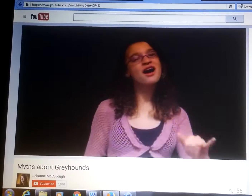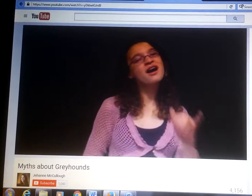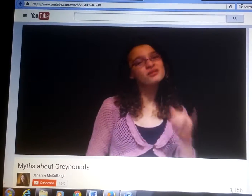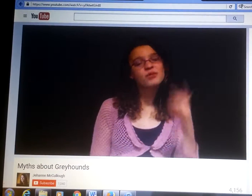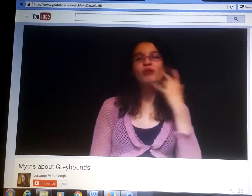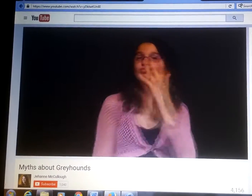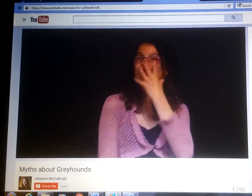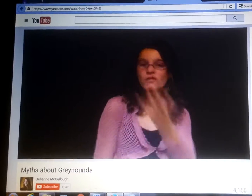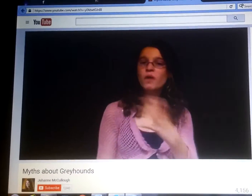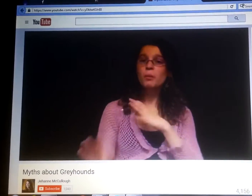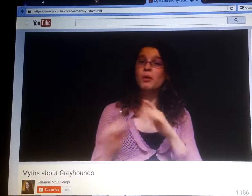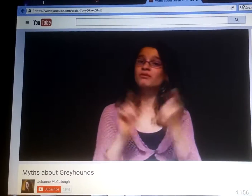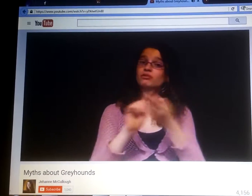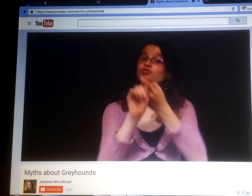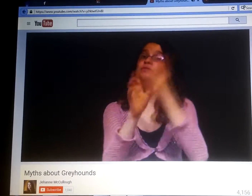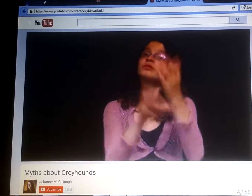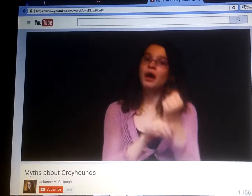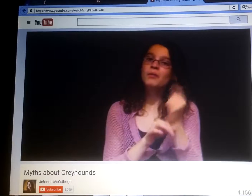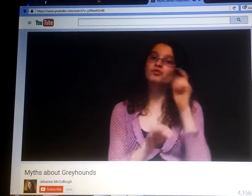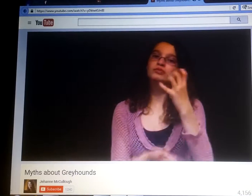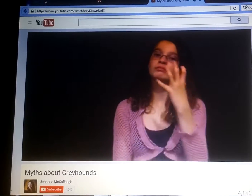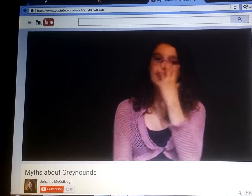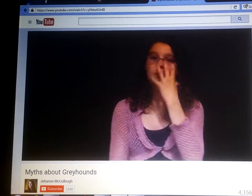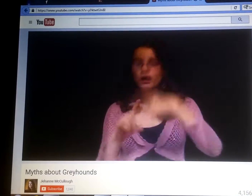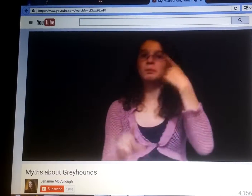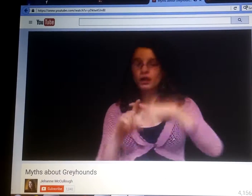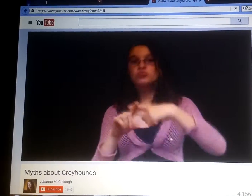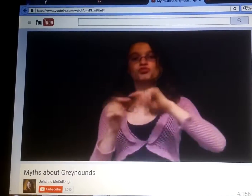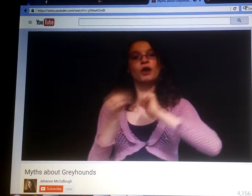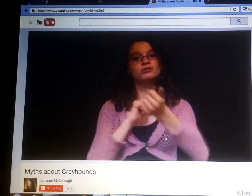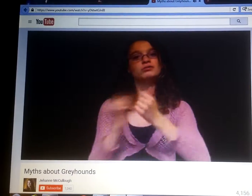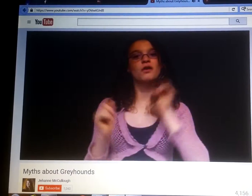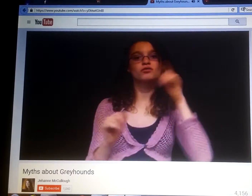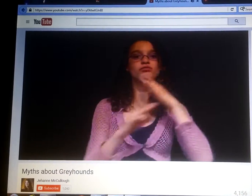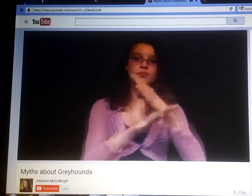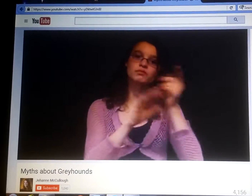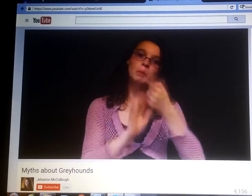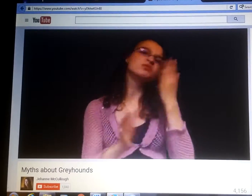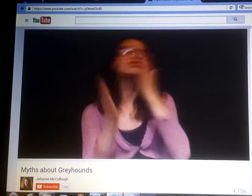chasing the same rabbit around. And that's the reason for the muzzle.